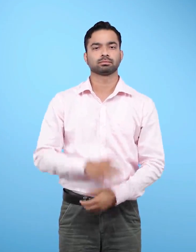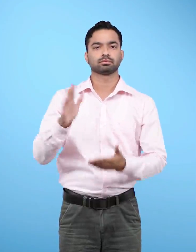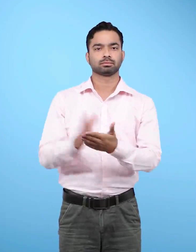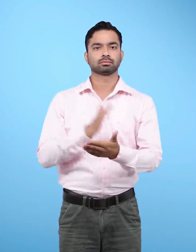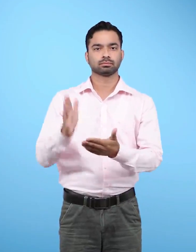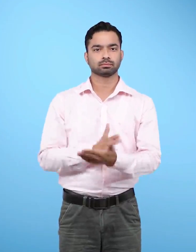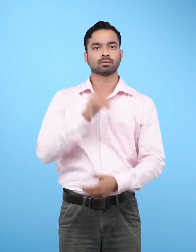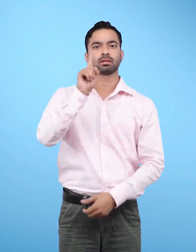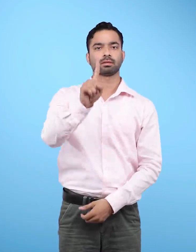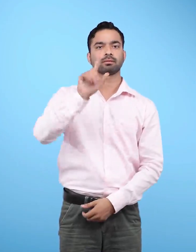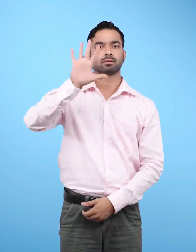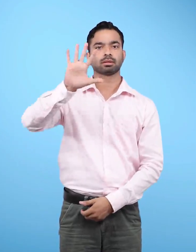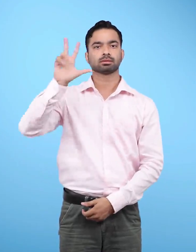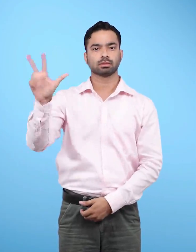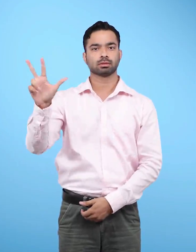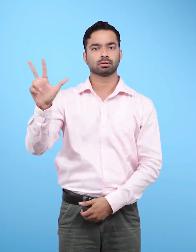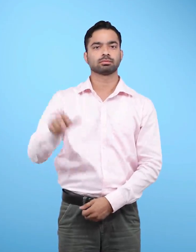Page 158.